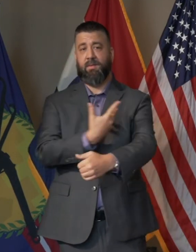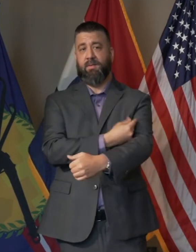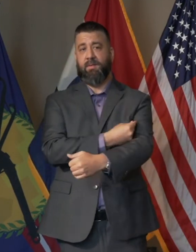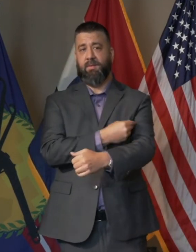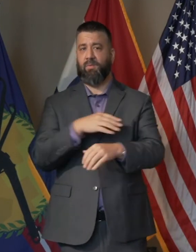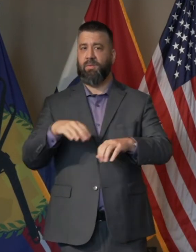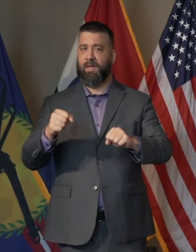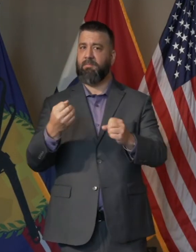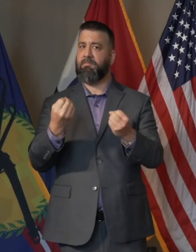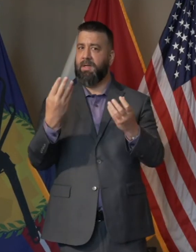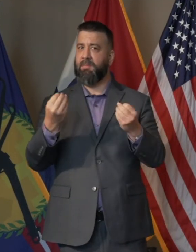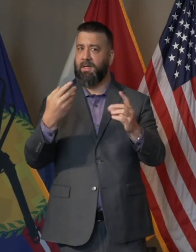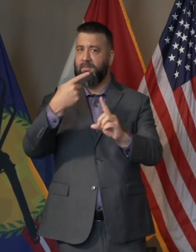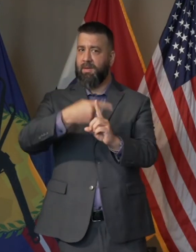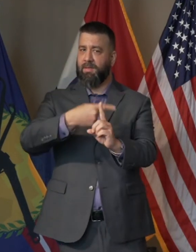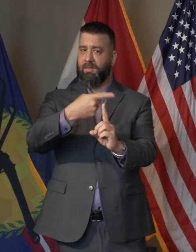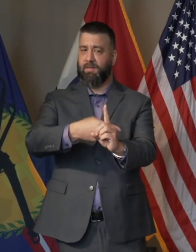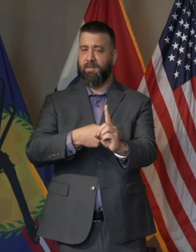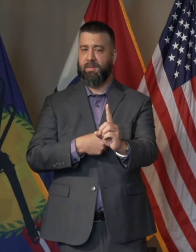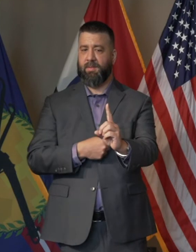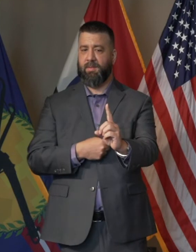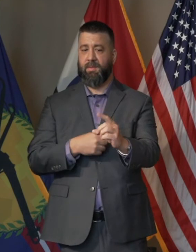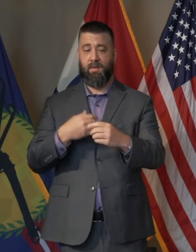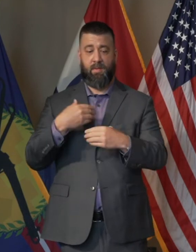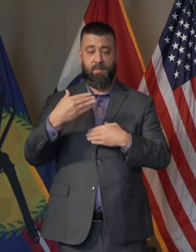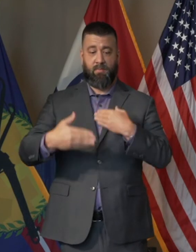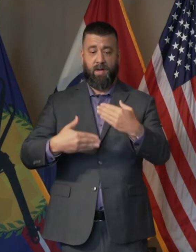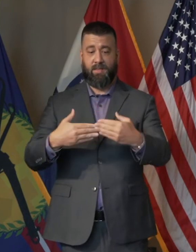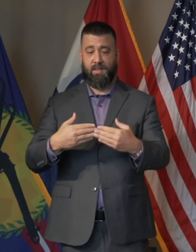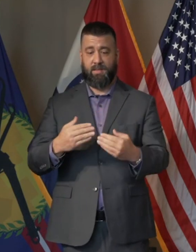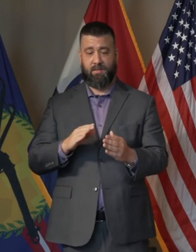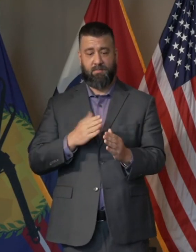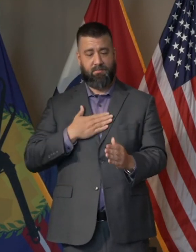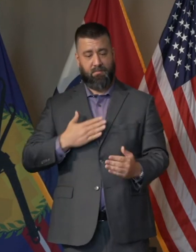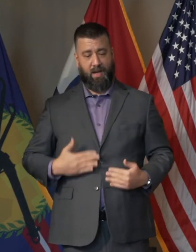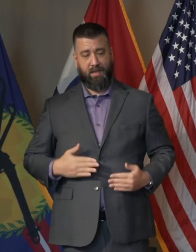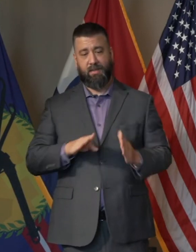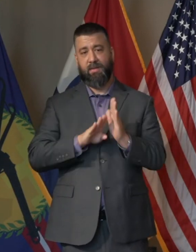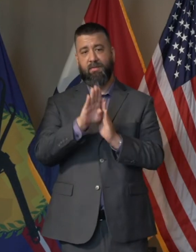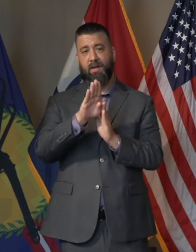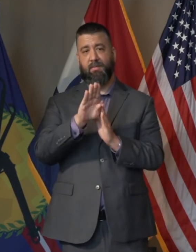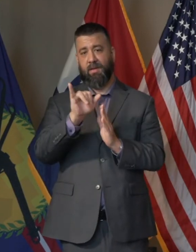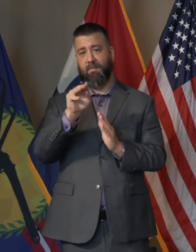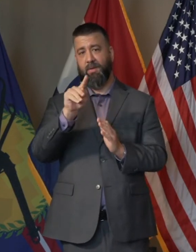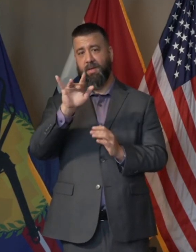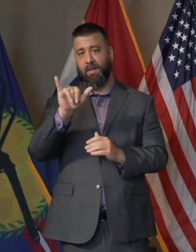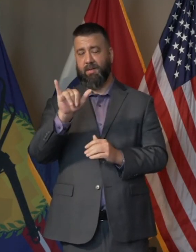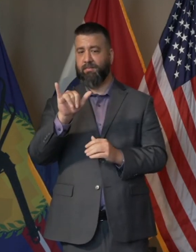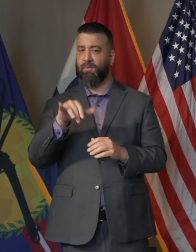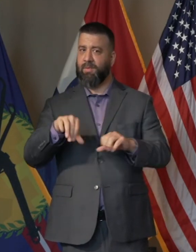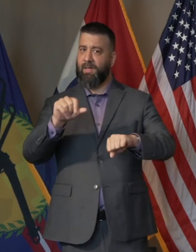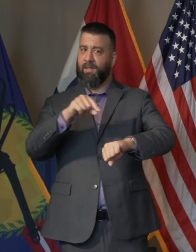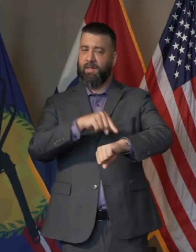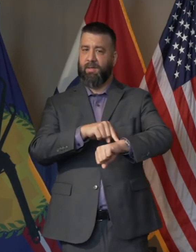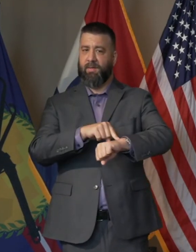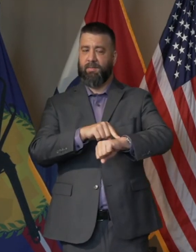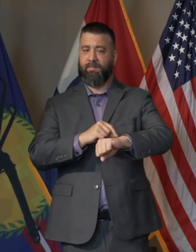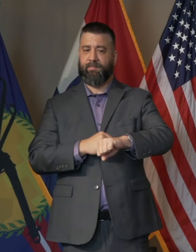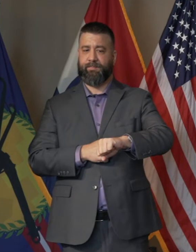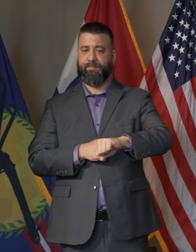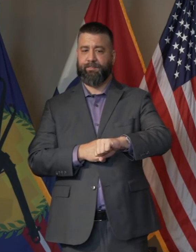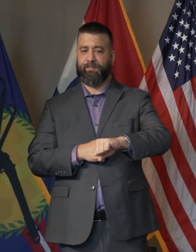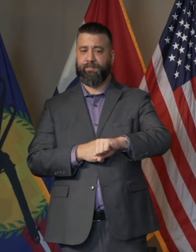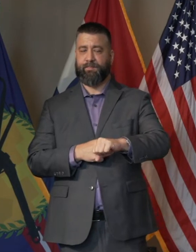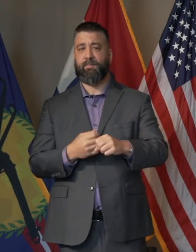take several months. The process of developing immunity will take several months, and it will be several months from when the vaccine first